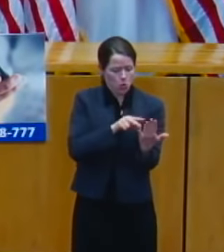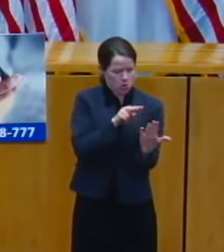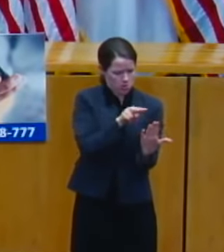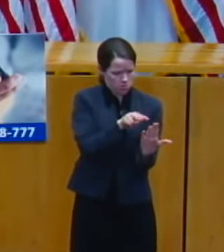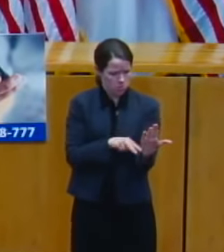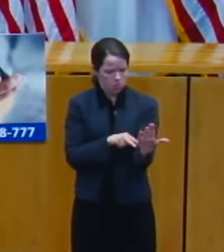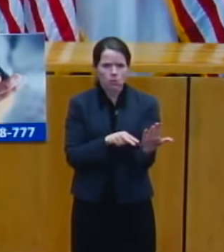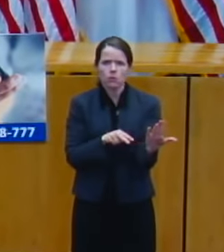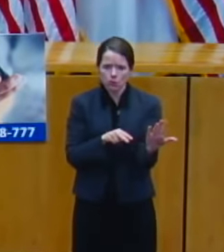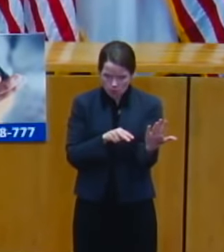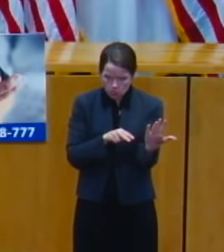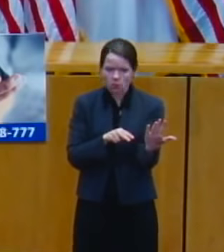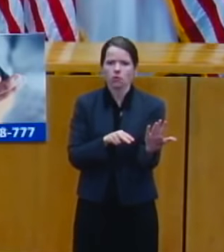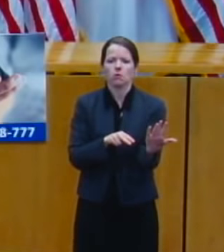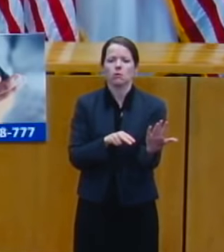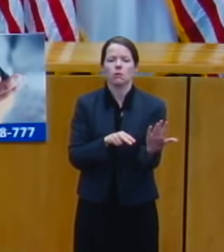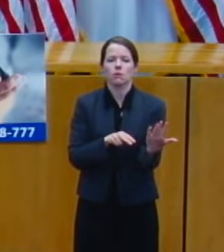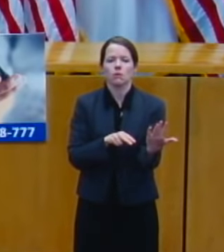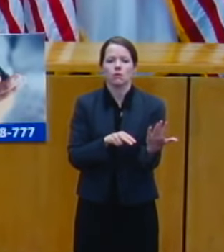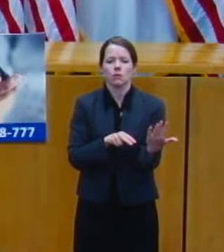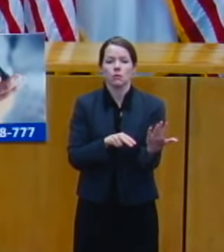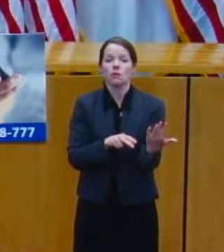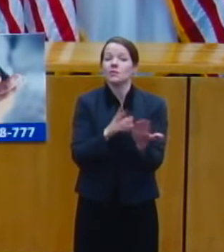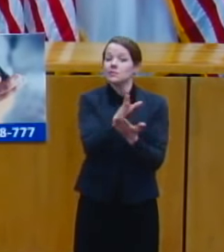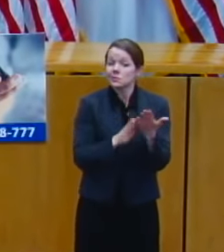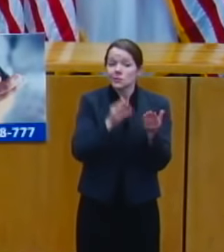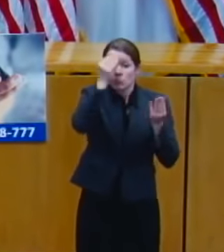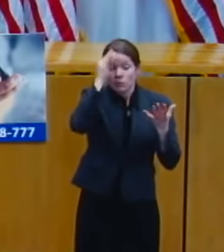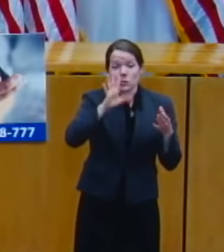system did not capture and report the data.